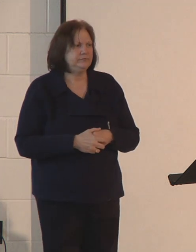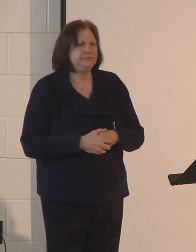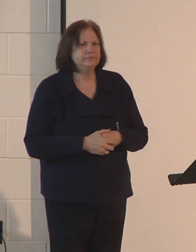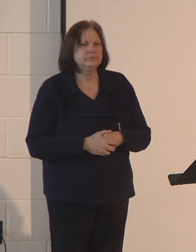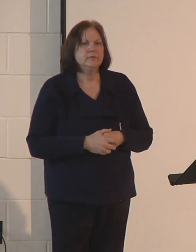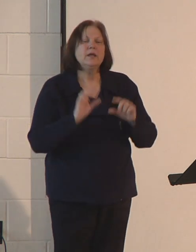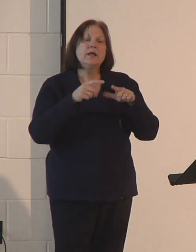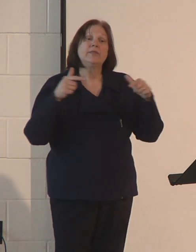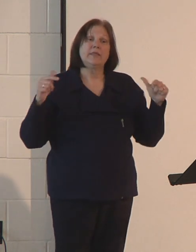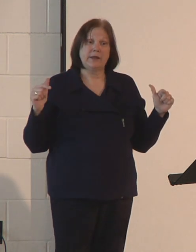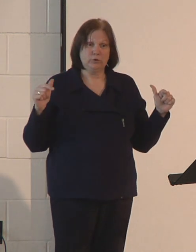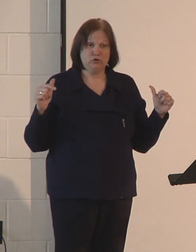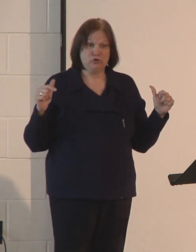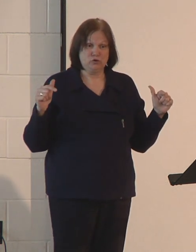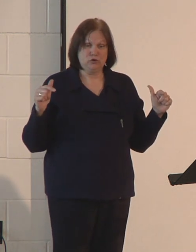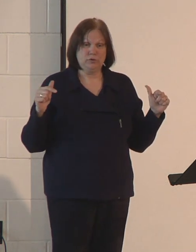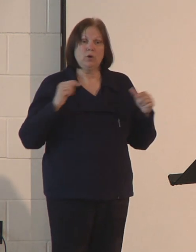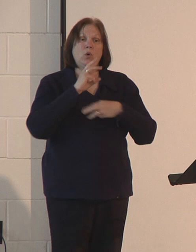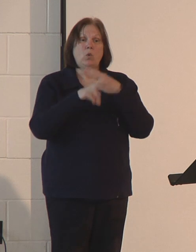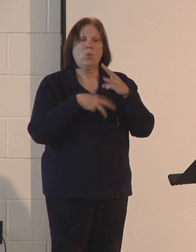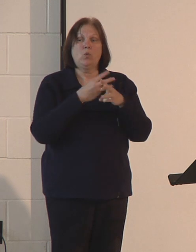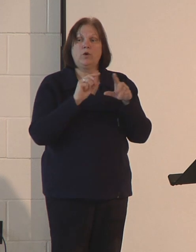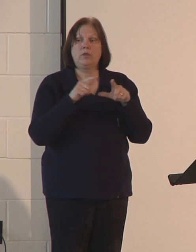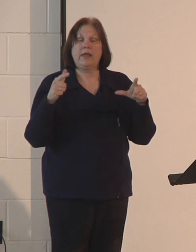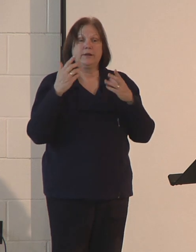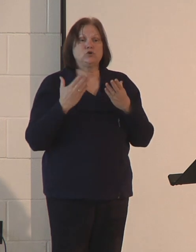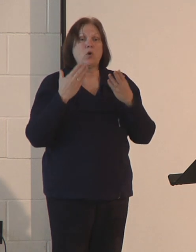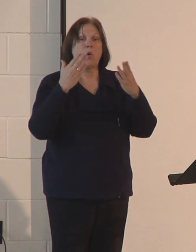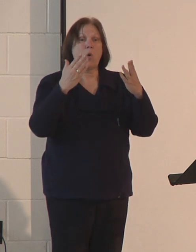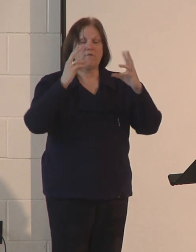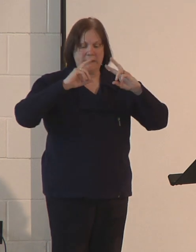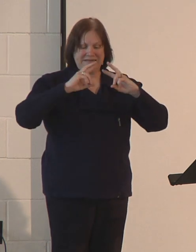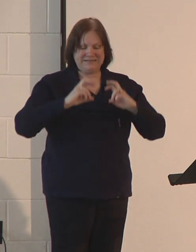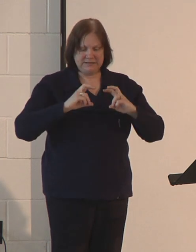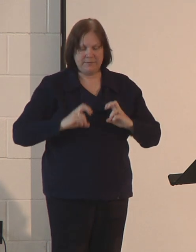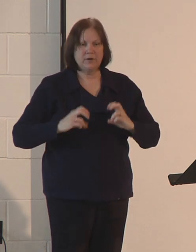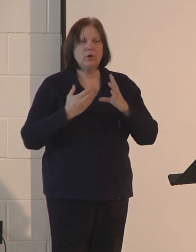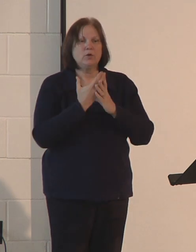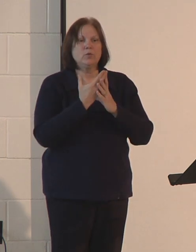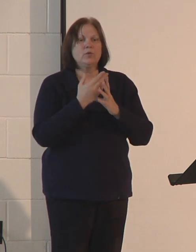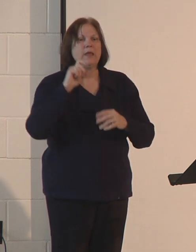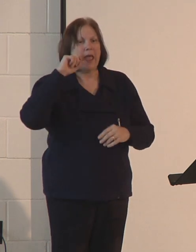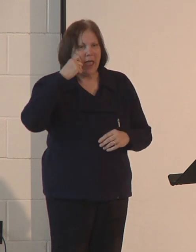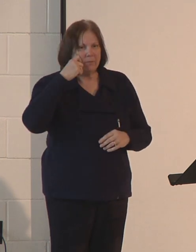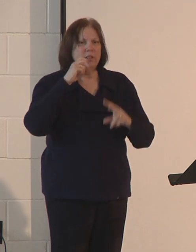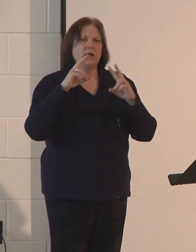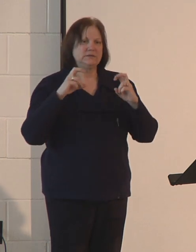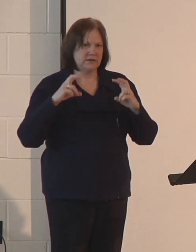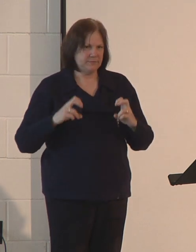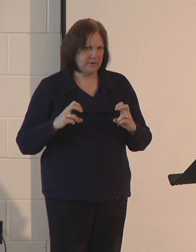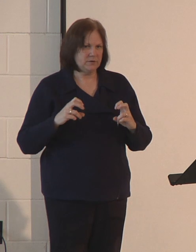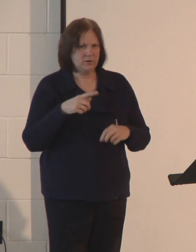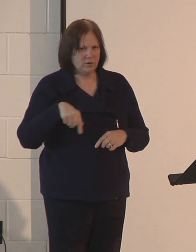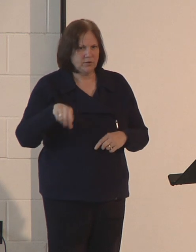The languages that are world language are offered by assessment through the APPLE assessment.